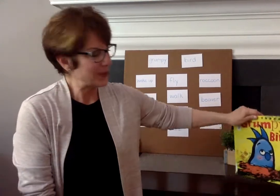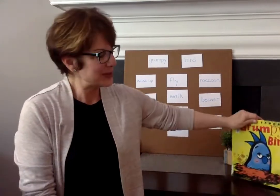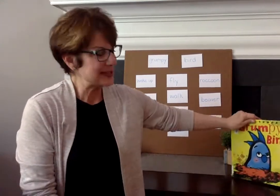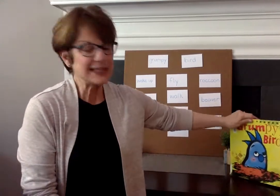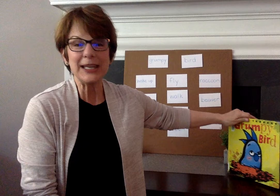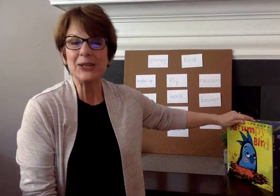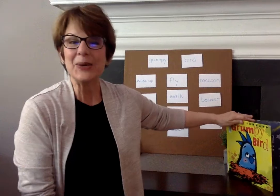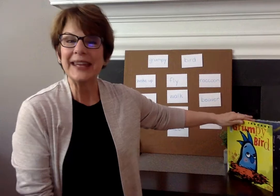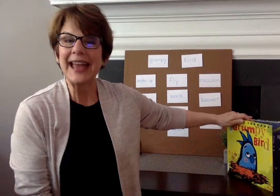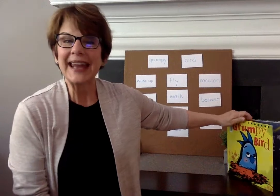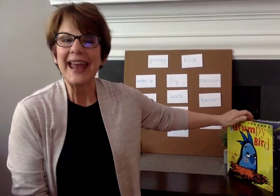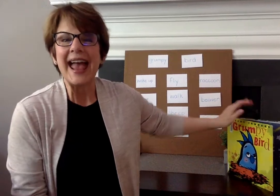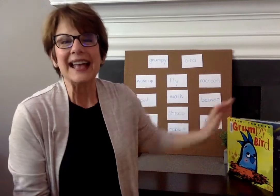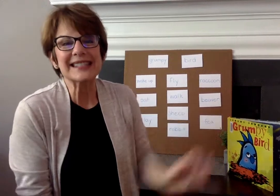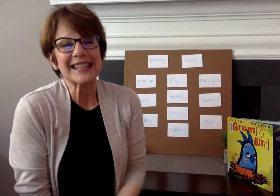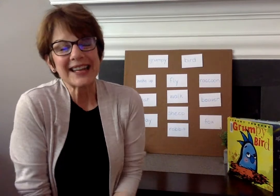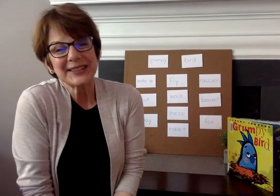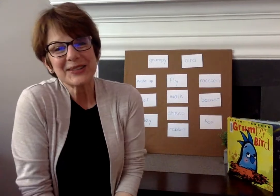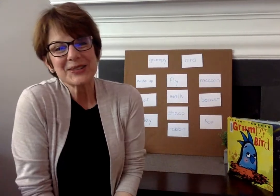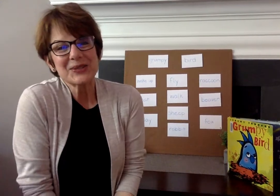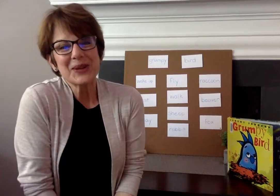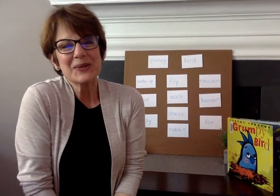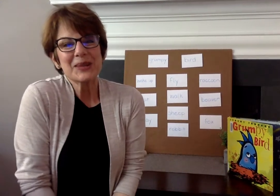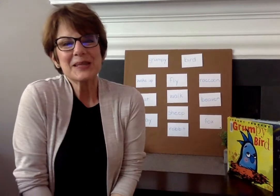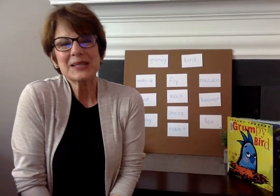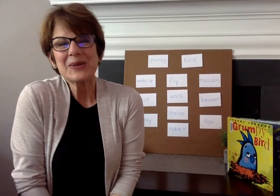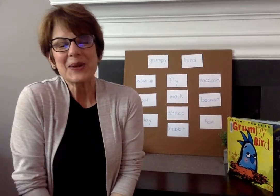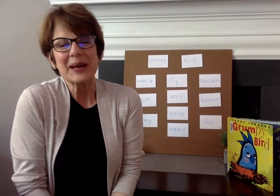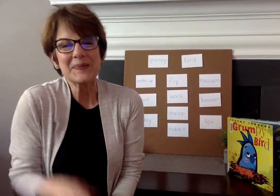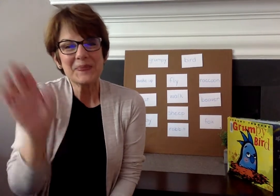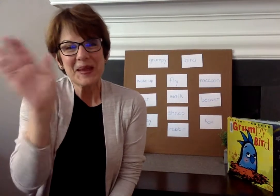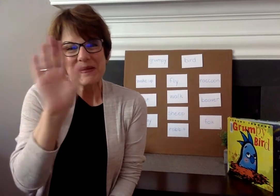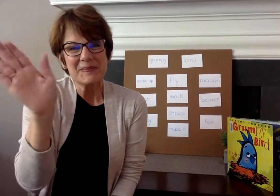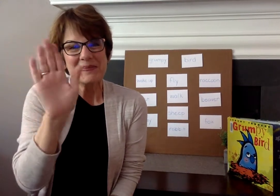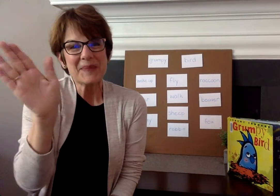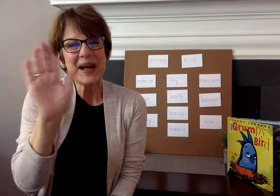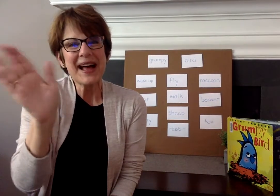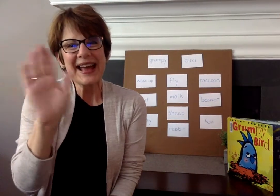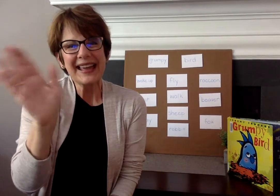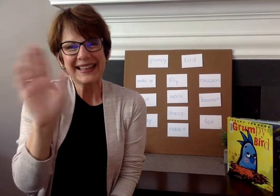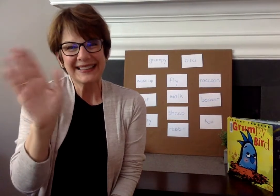forward to seeing you again at Sign a Little Story with Miss Lori. Bye-bye.